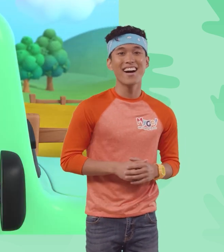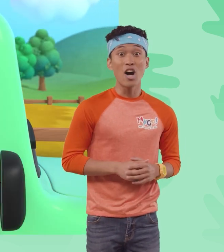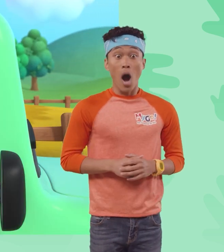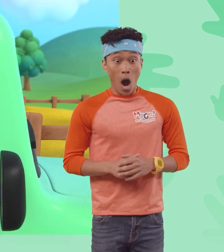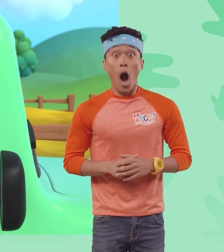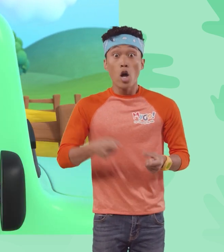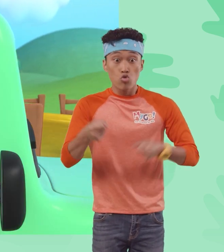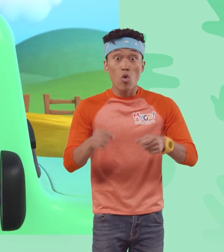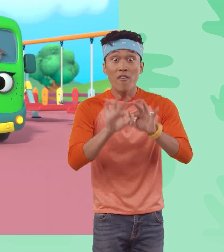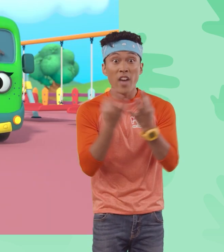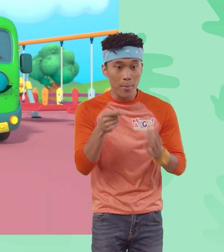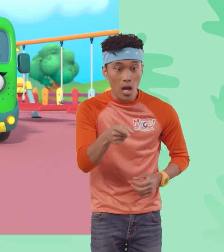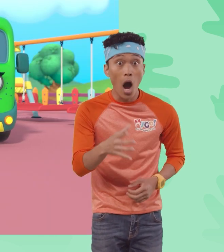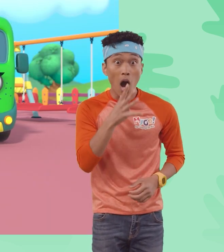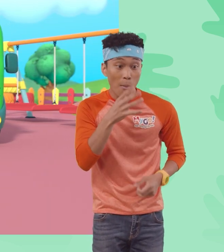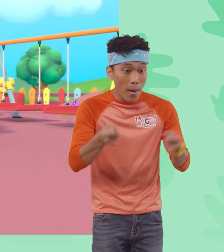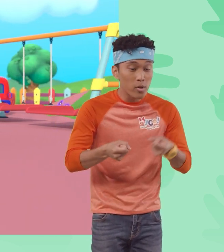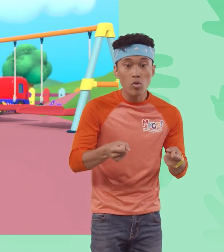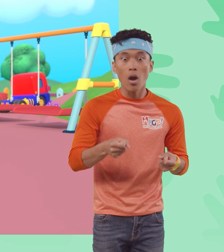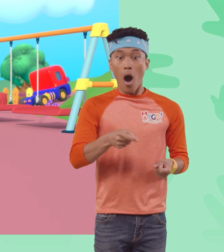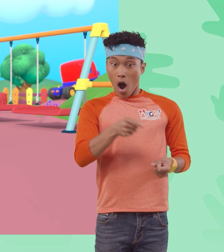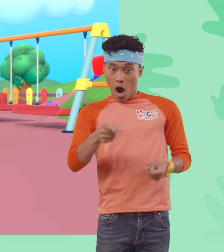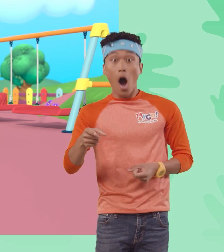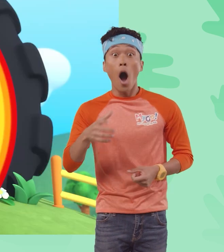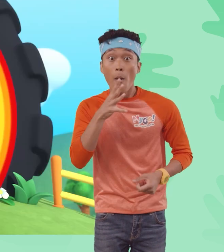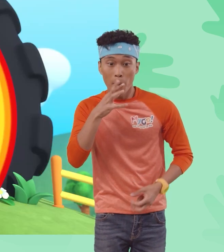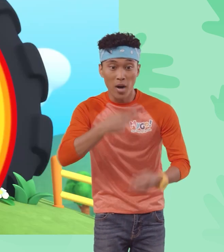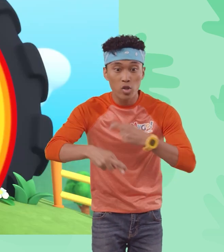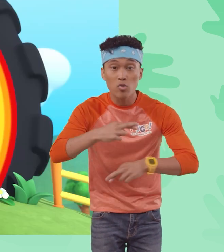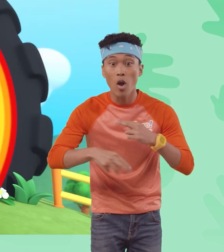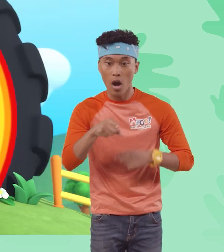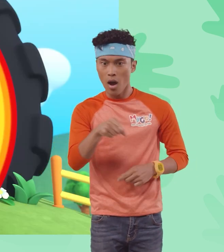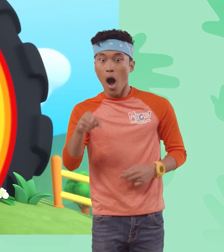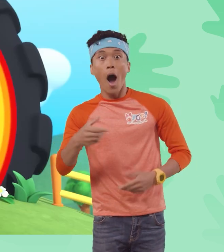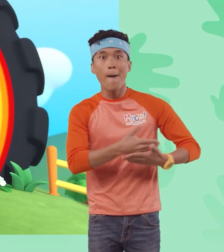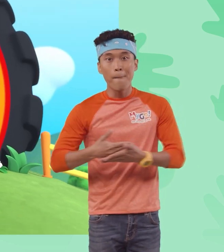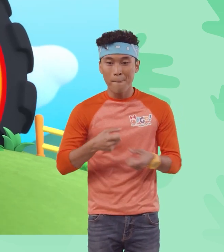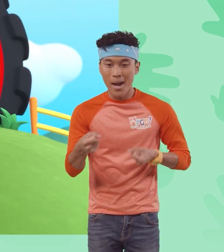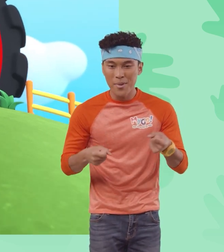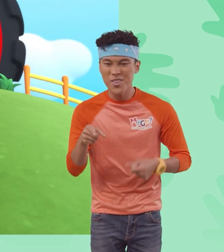It's the Truck family. Mummy Truck, Mama Recycle, and Baby Truck.